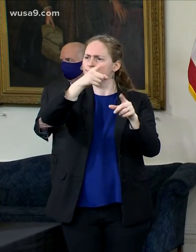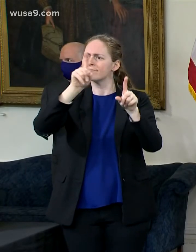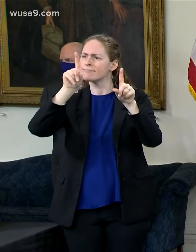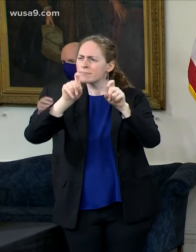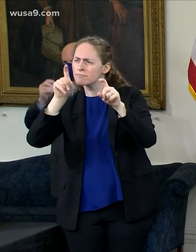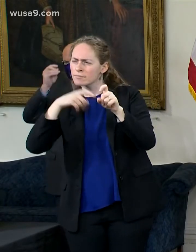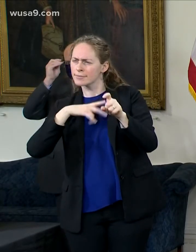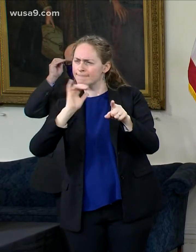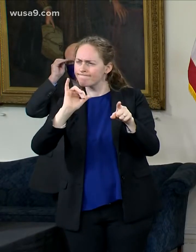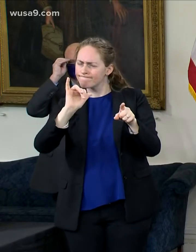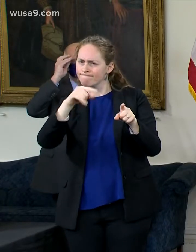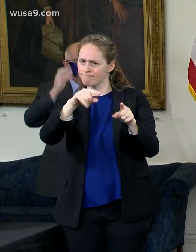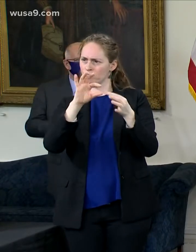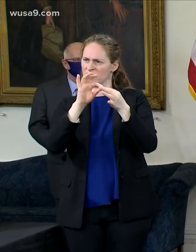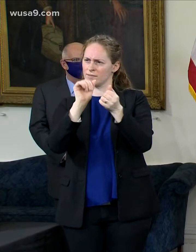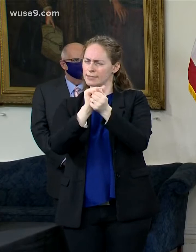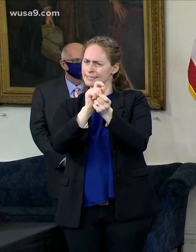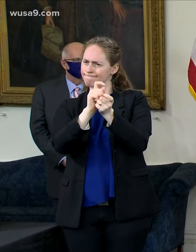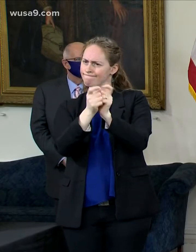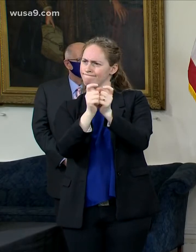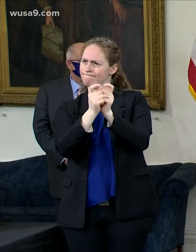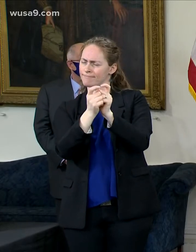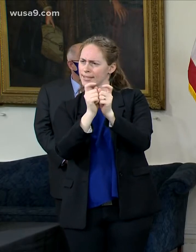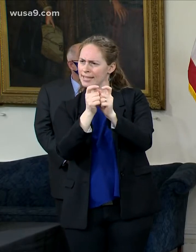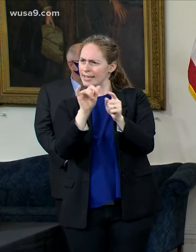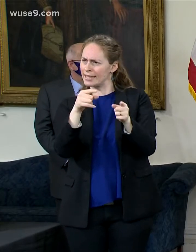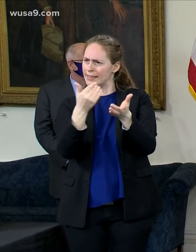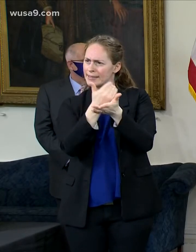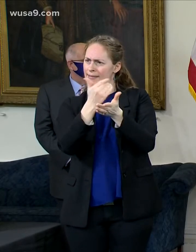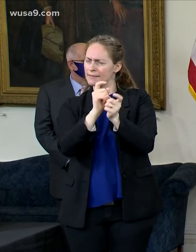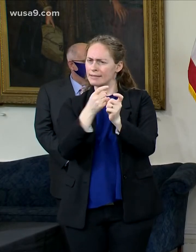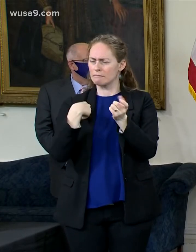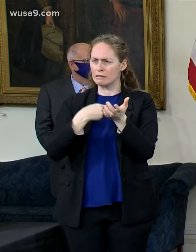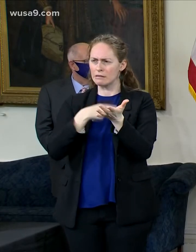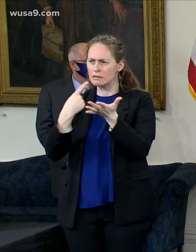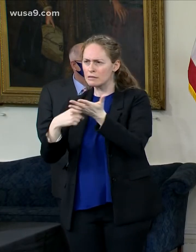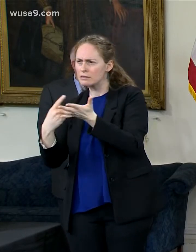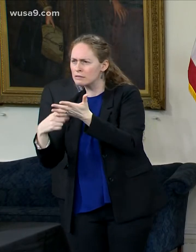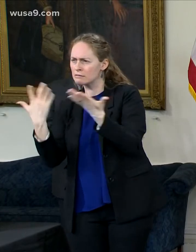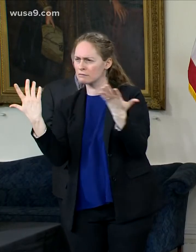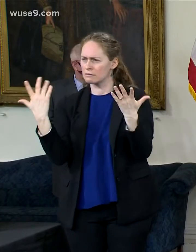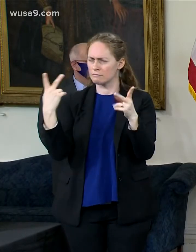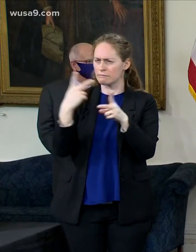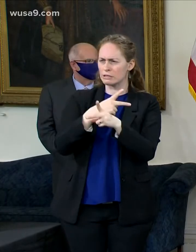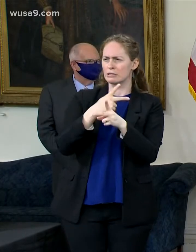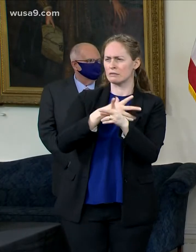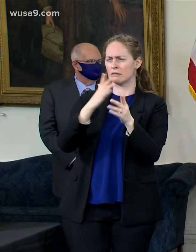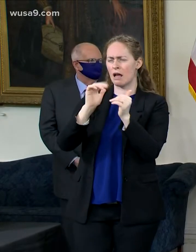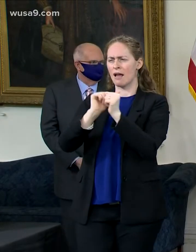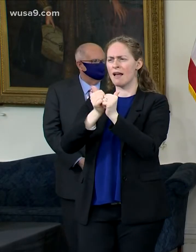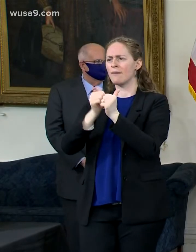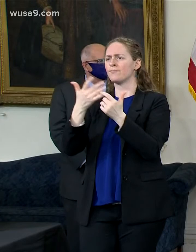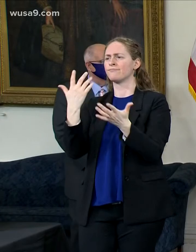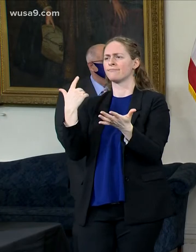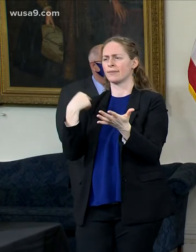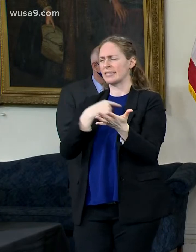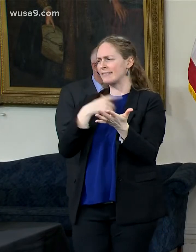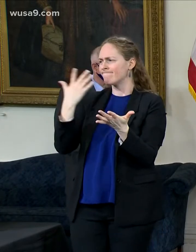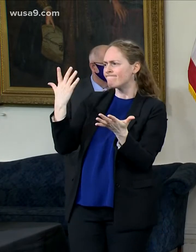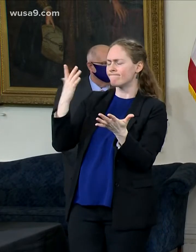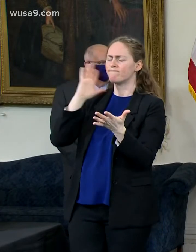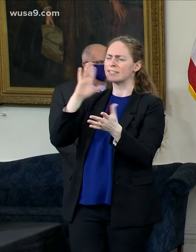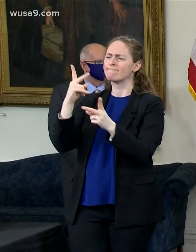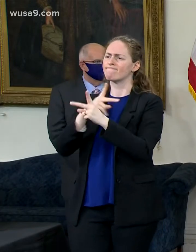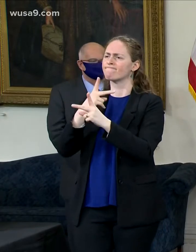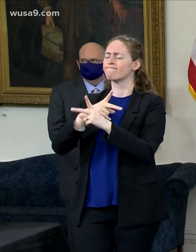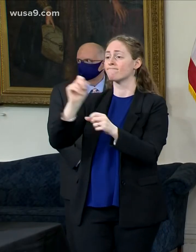purposes. And so we're really talking about how we can target that capacity to find out some of those answers. So there'll be